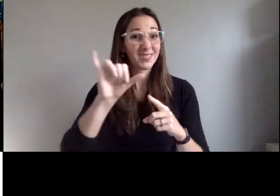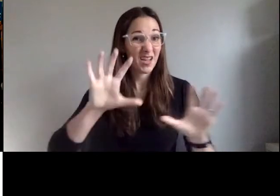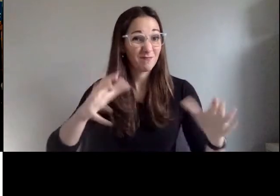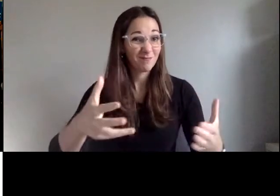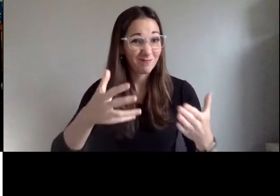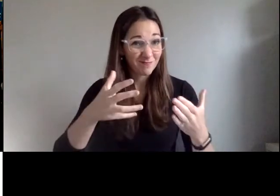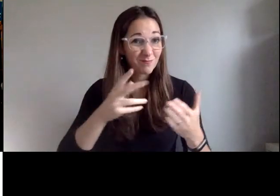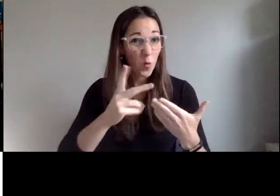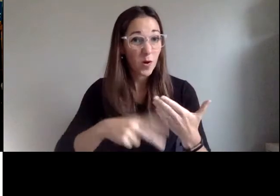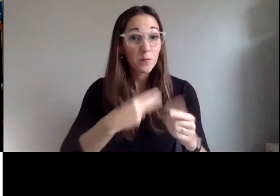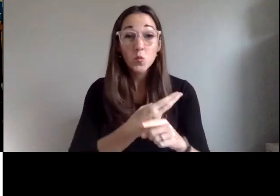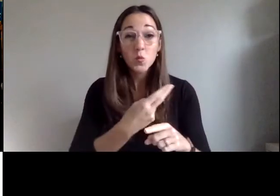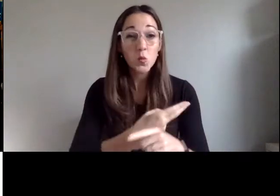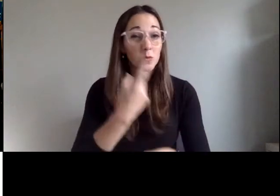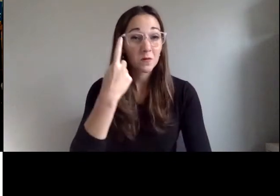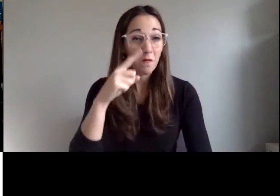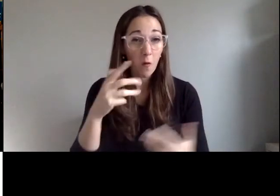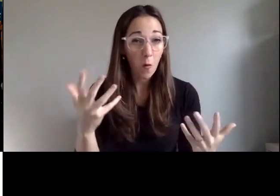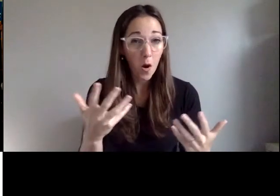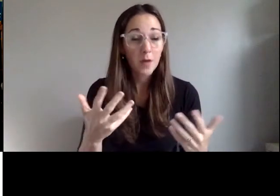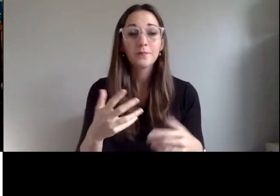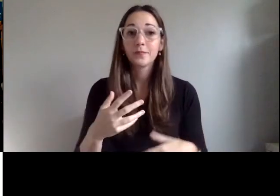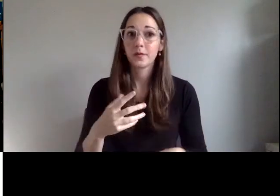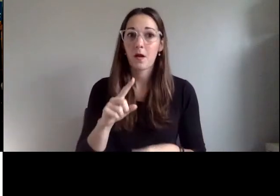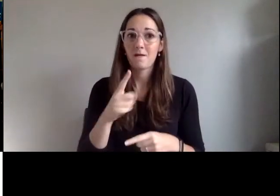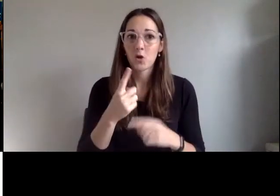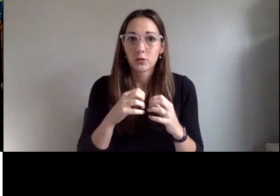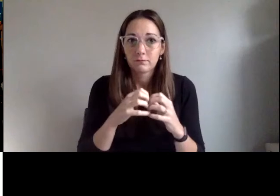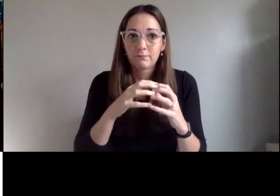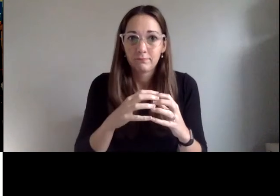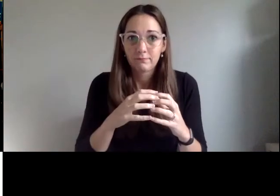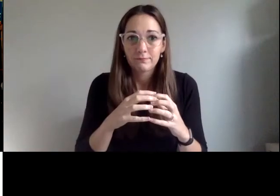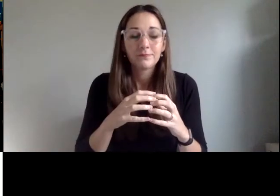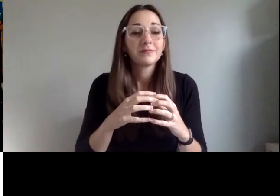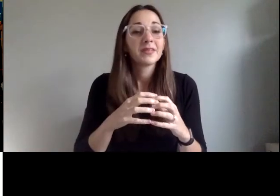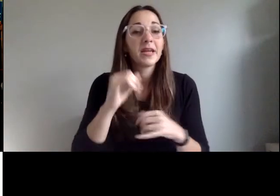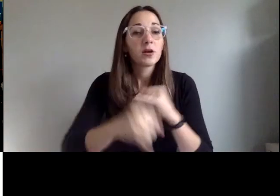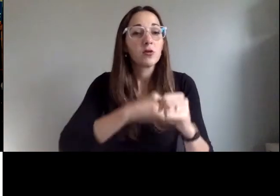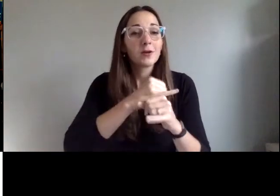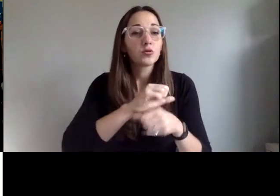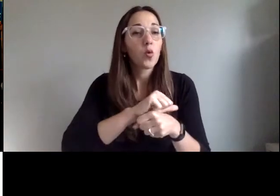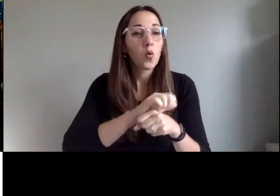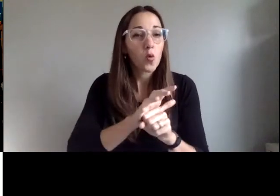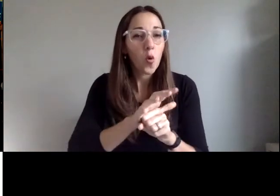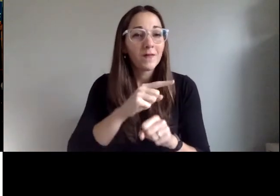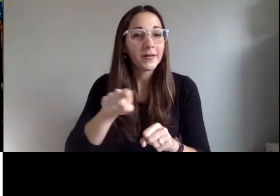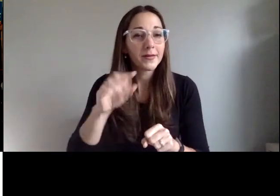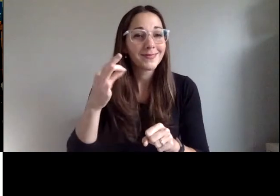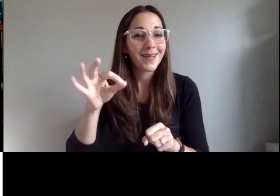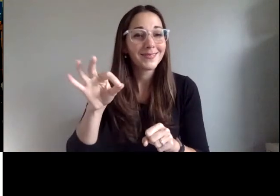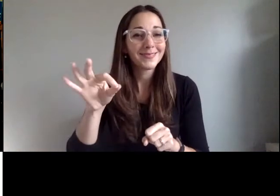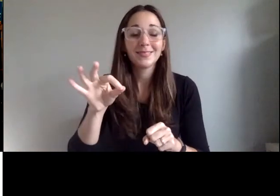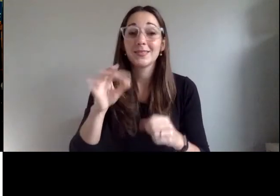for, in its first step, an international COVID-19 information distribution website. This was